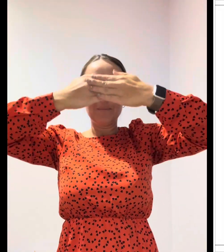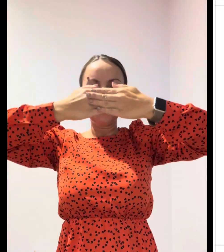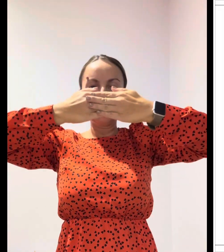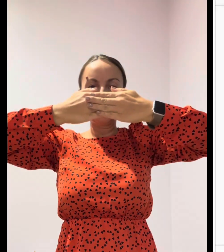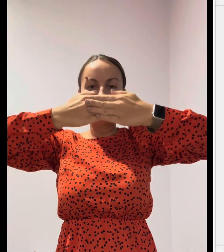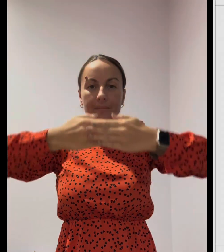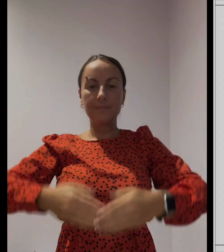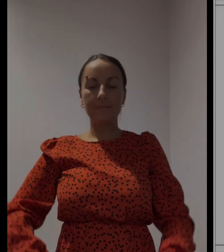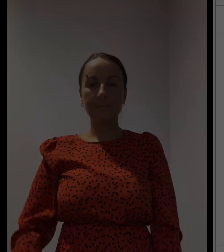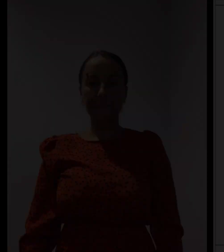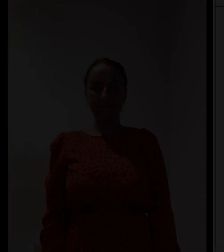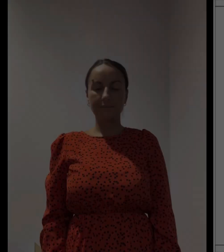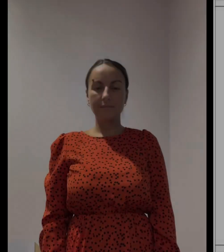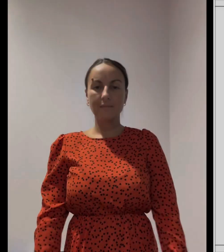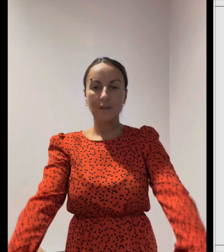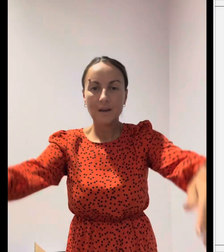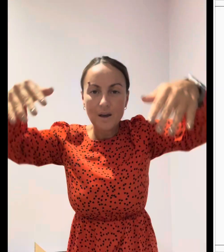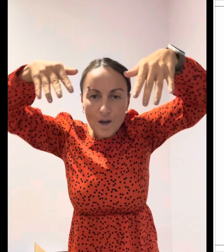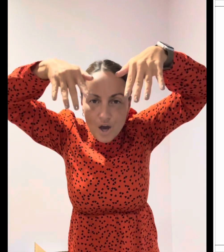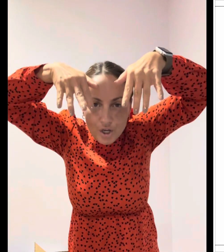Halloween.